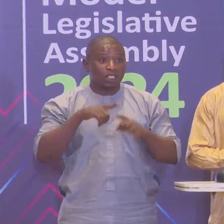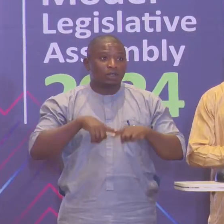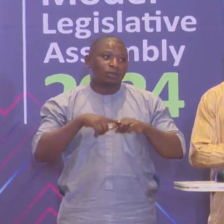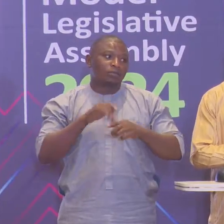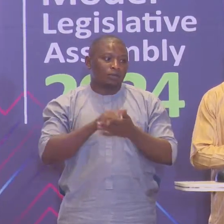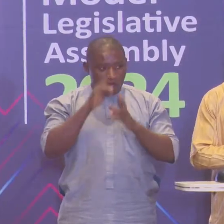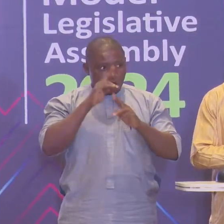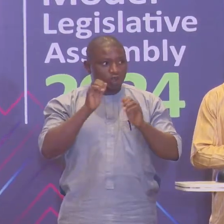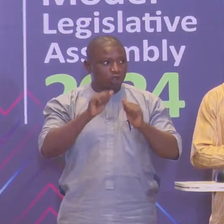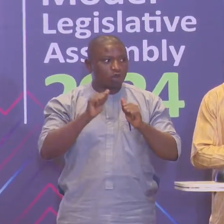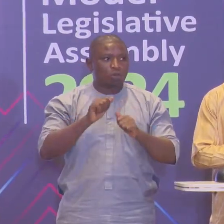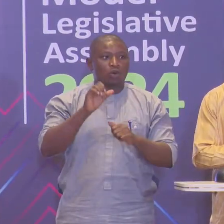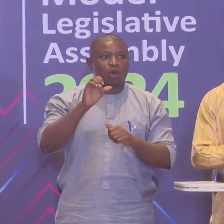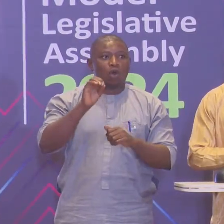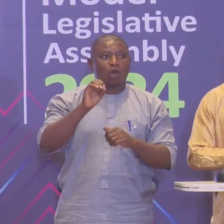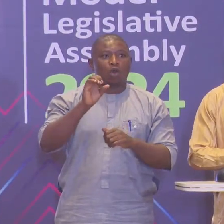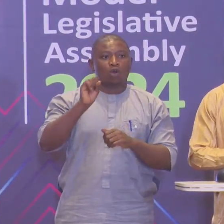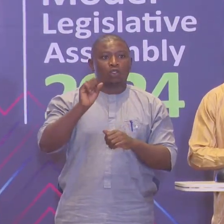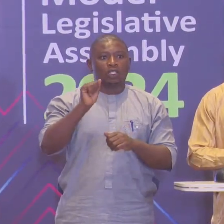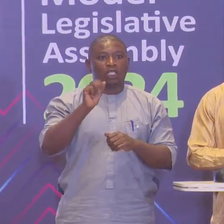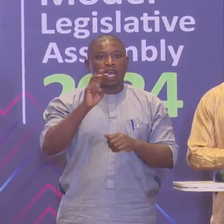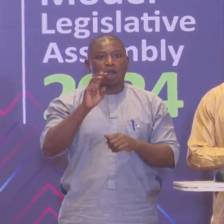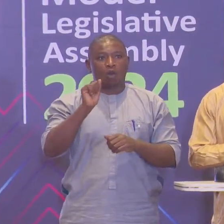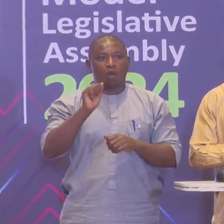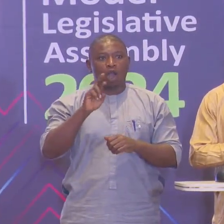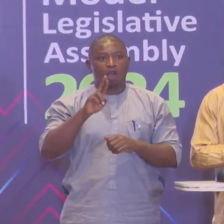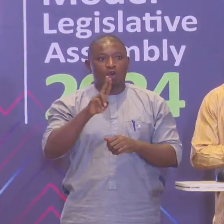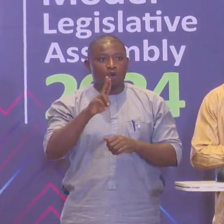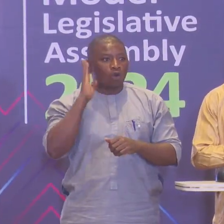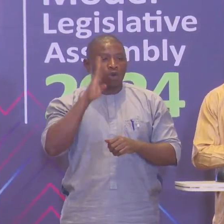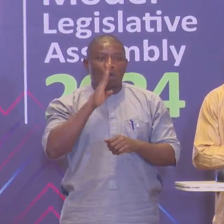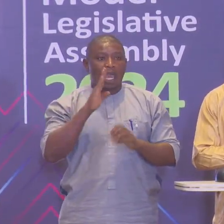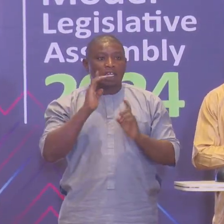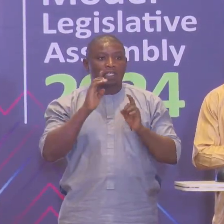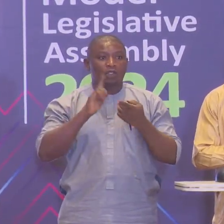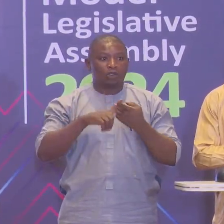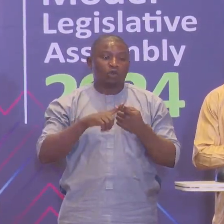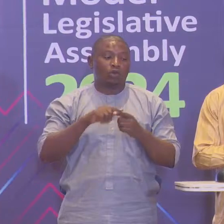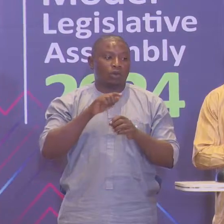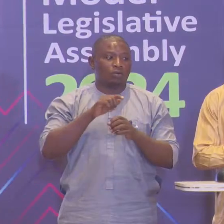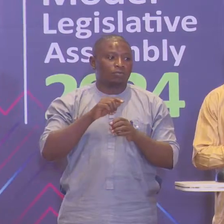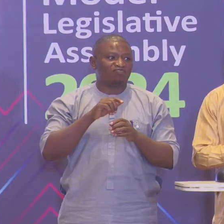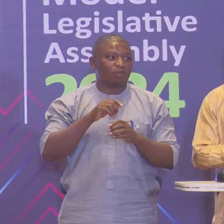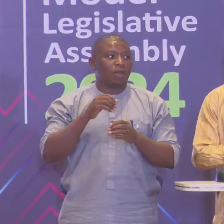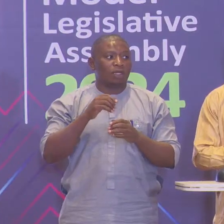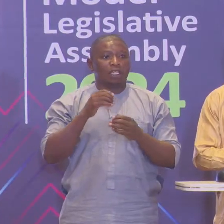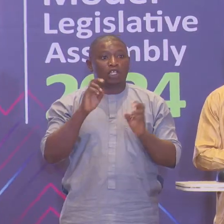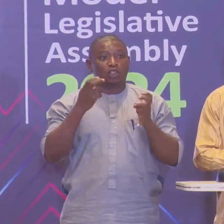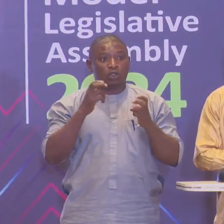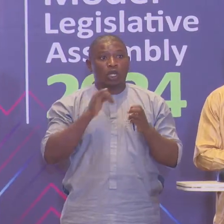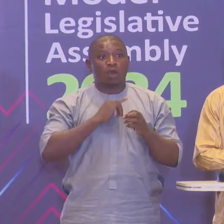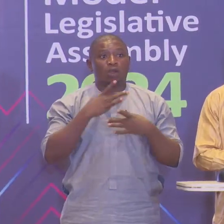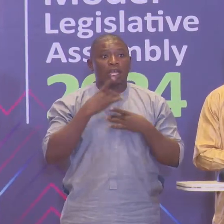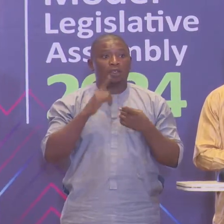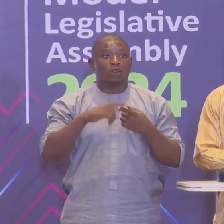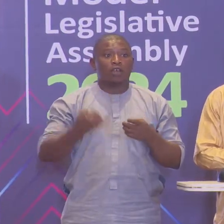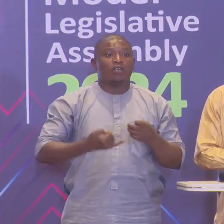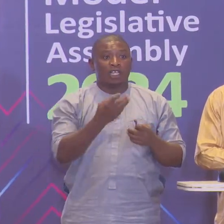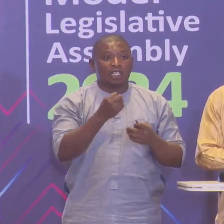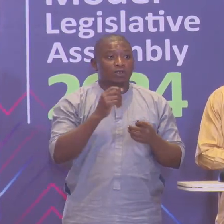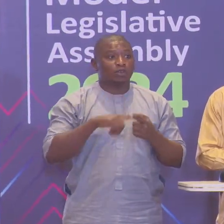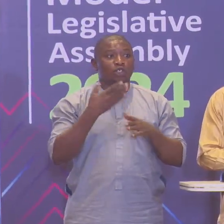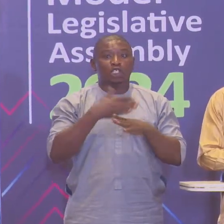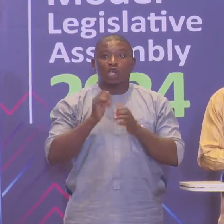Honorable Osawuru Billy Adeswa will be attending to pressing issues. And at this point, I would like to invite him to share with us